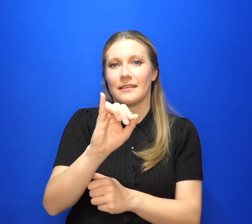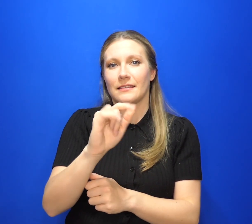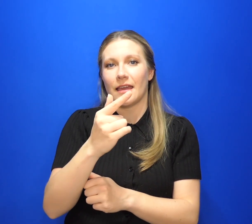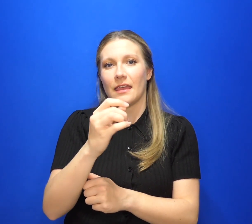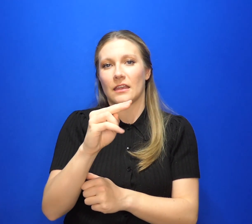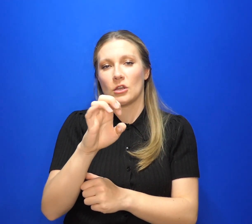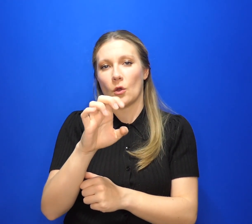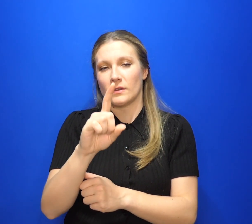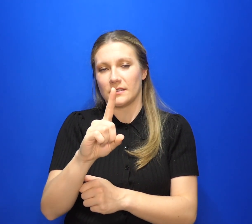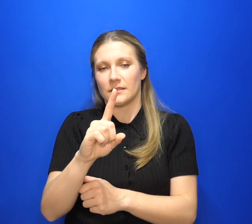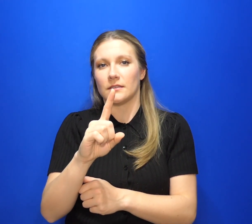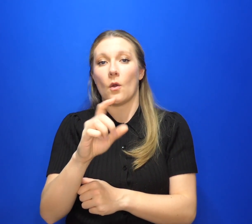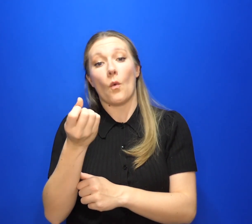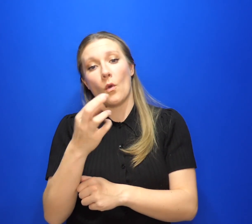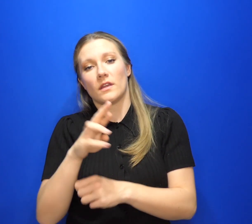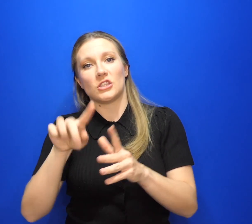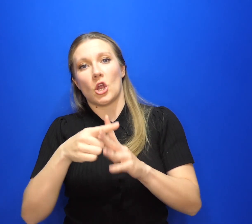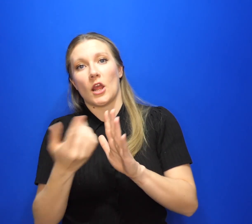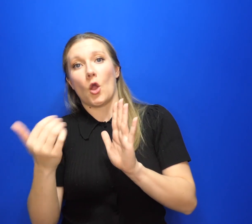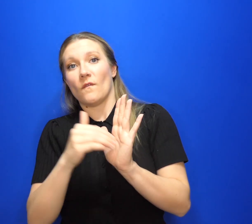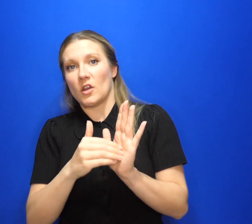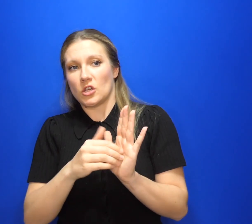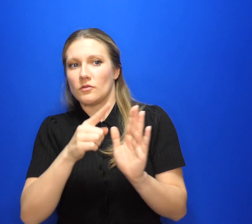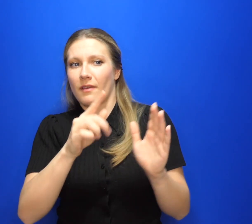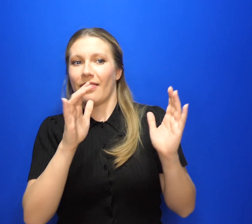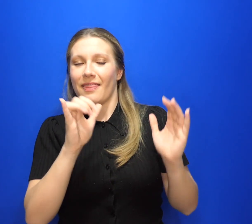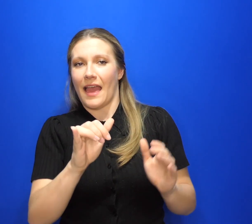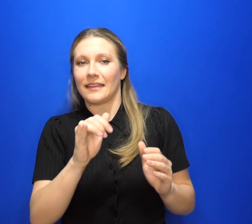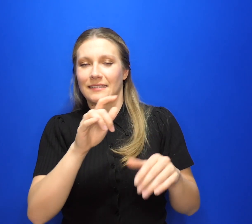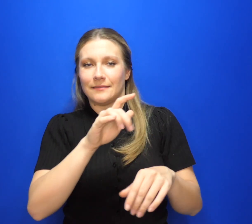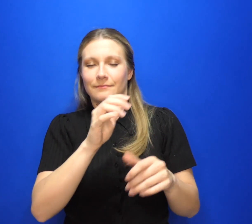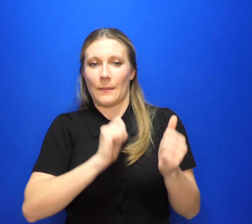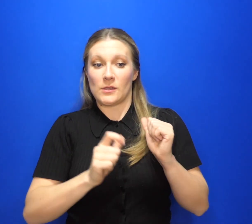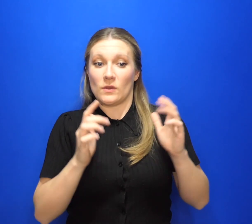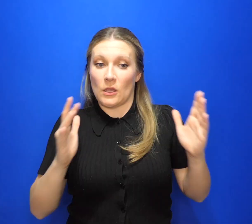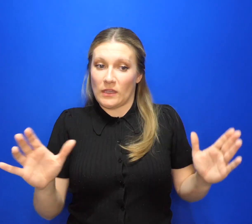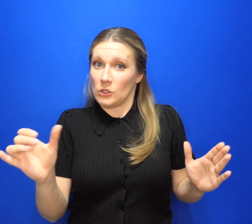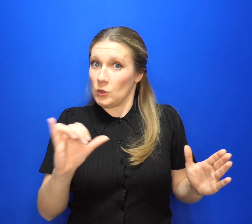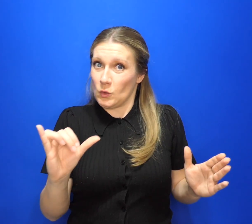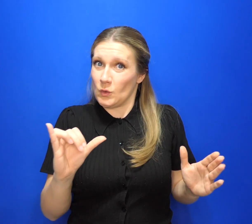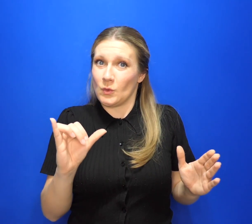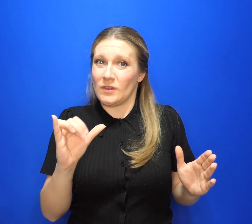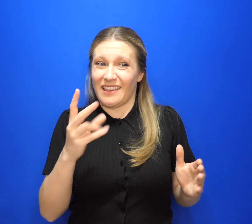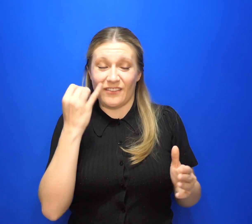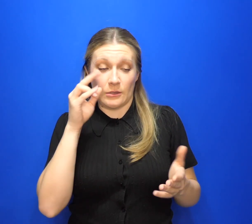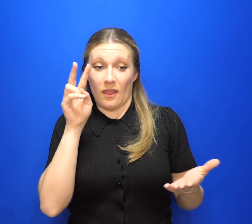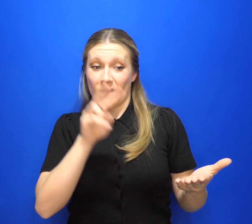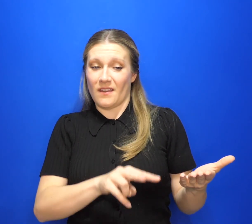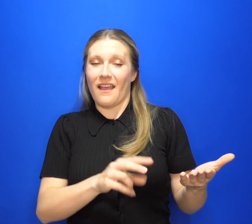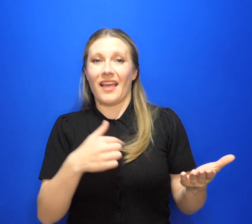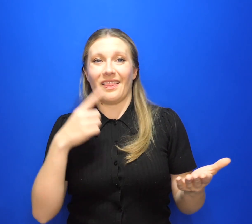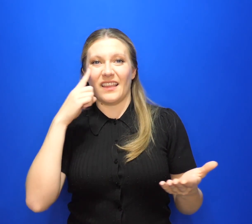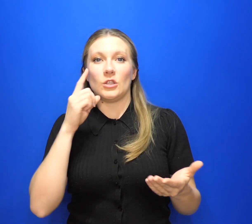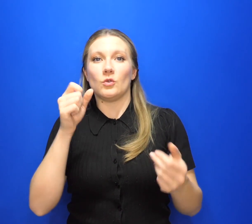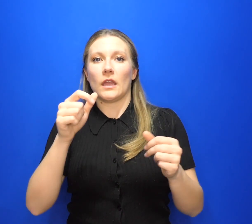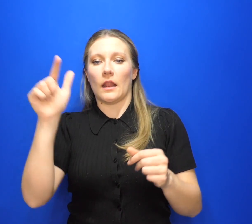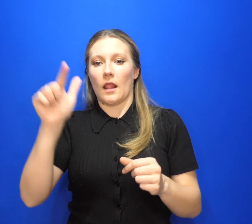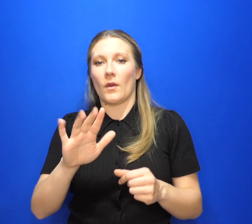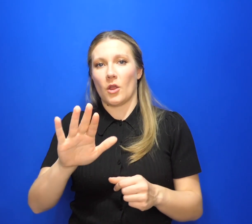free. I think you could get your A1C into the sixes pretty comfortably. So, and if you need any help, find me and ask, and